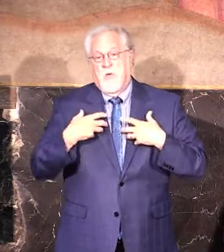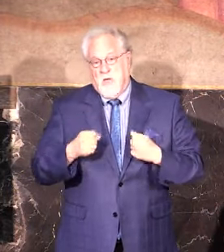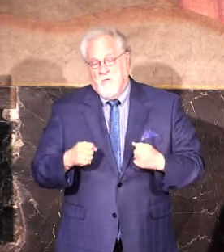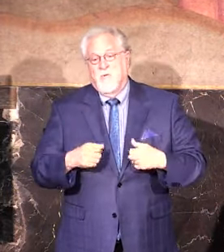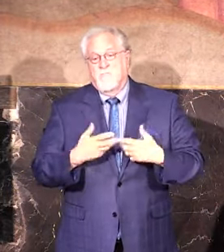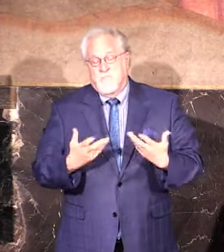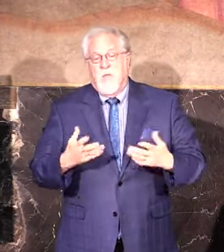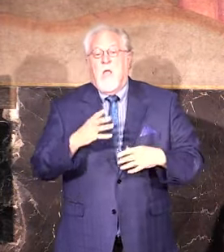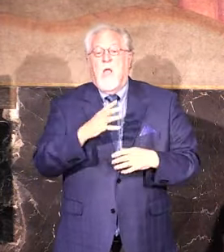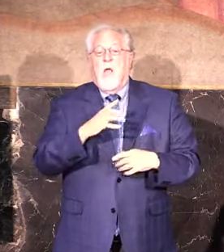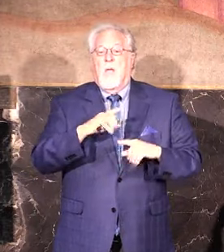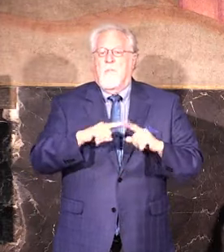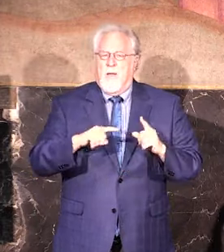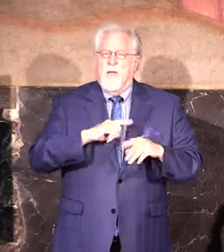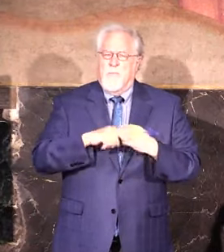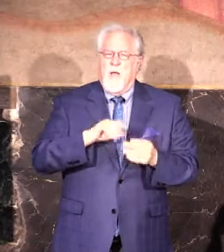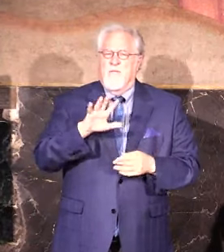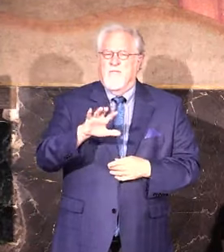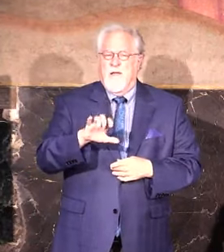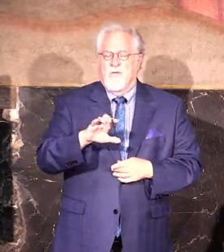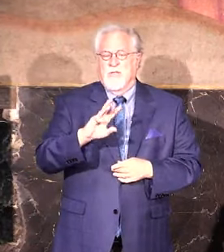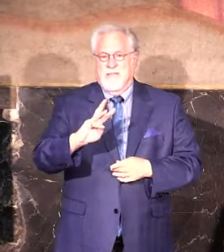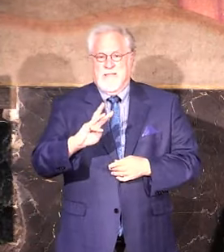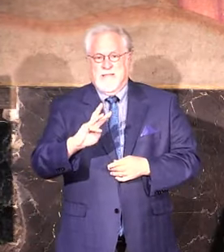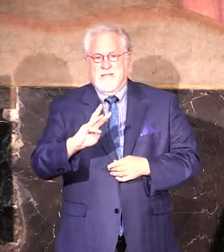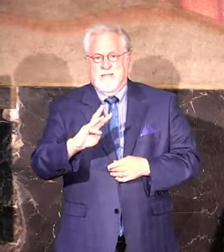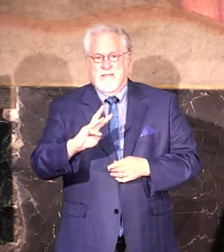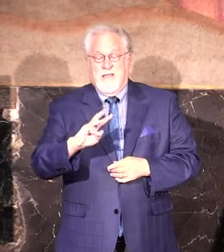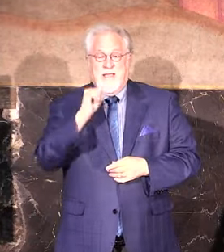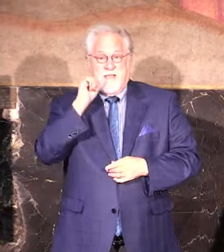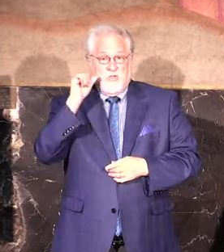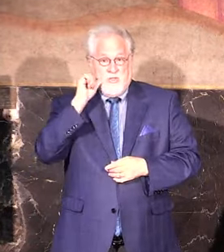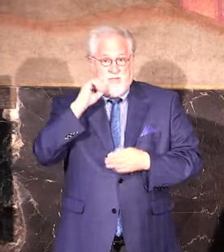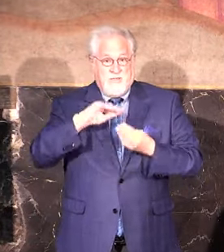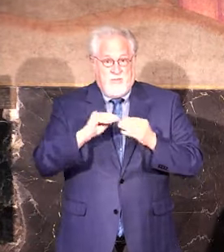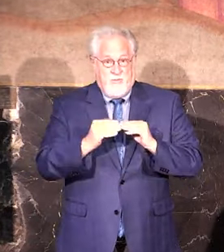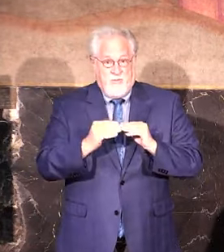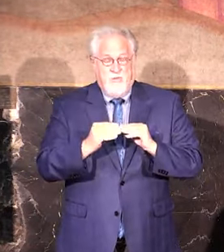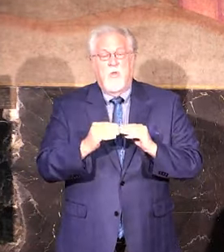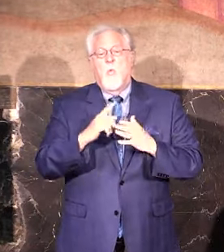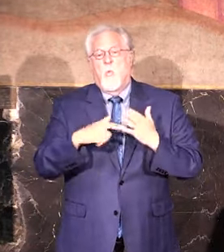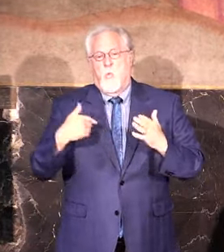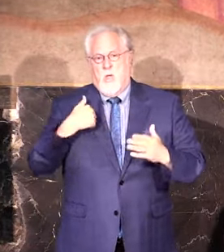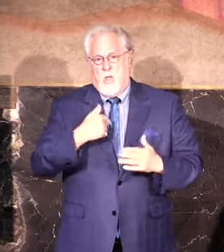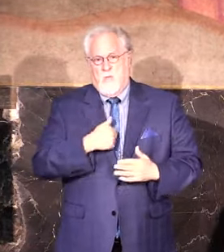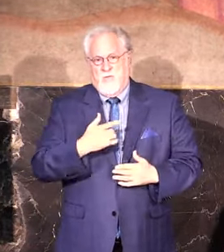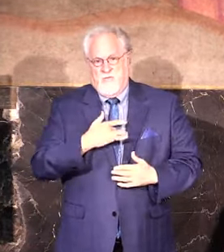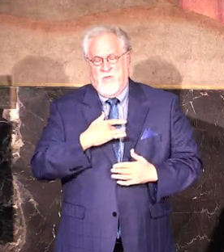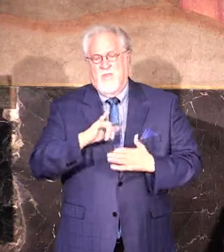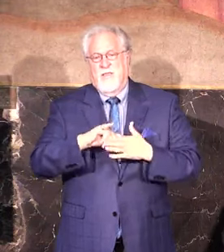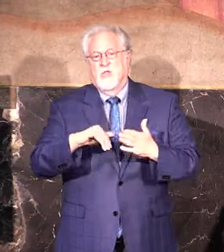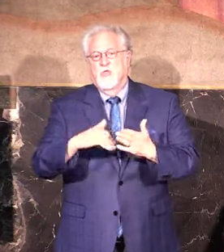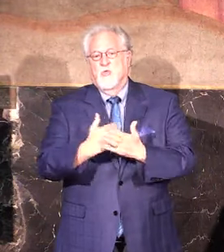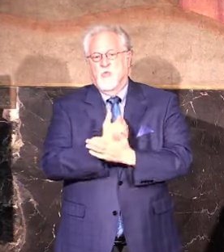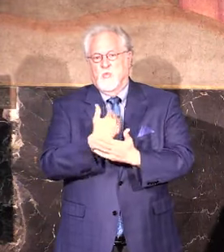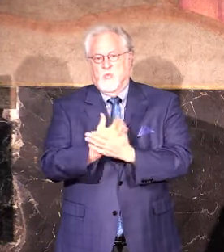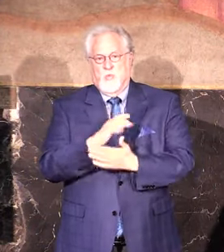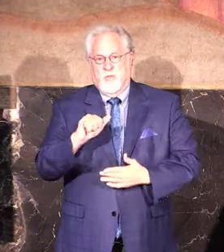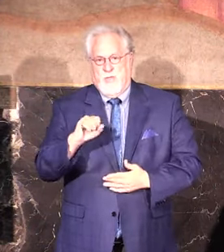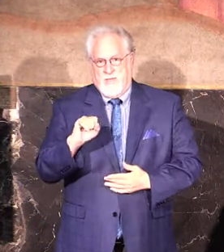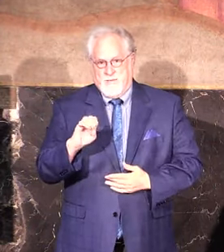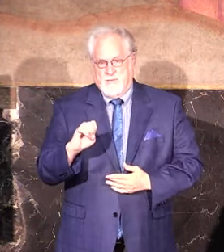forth. But about 506 of yesterday's report would be what we would consider a new case.